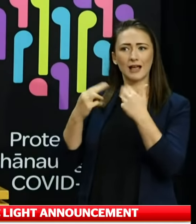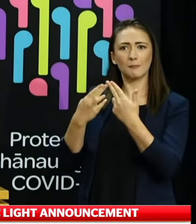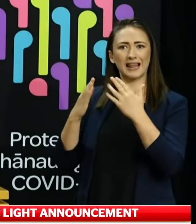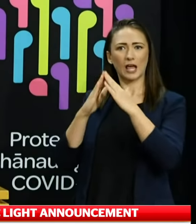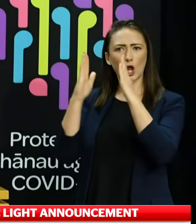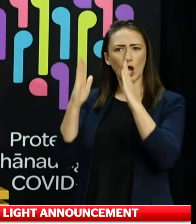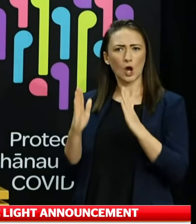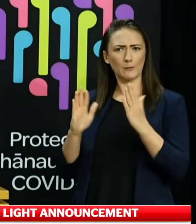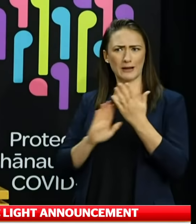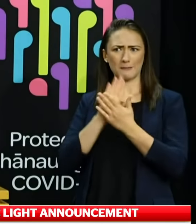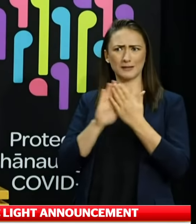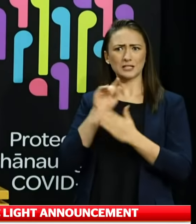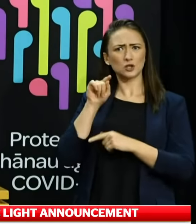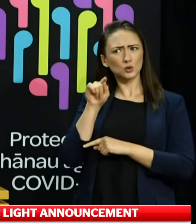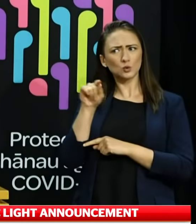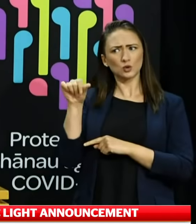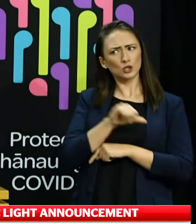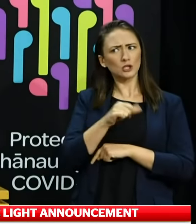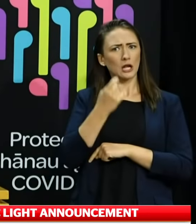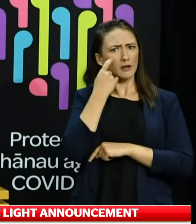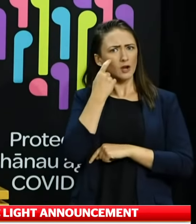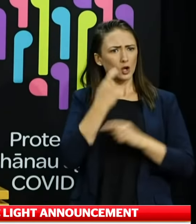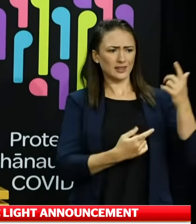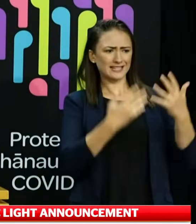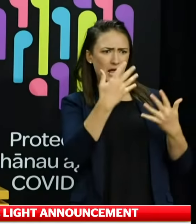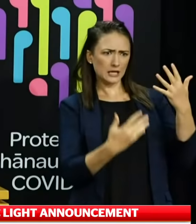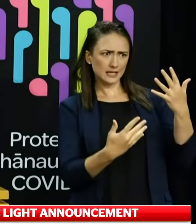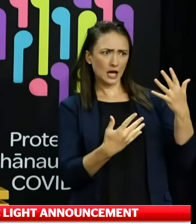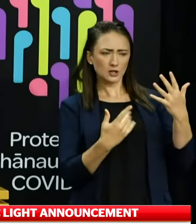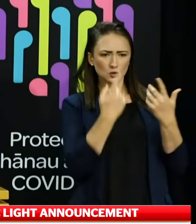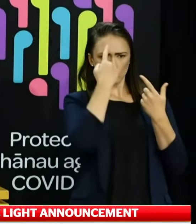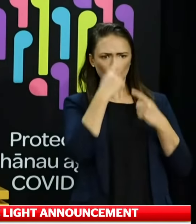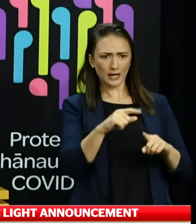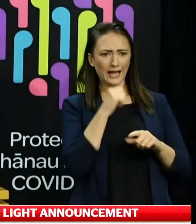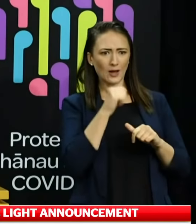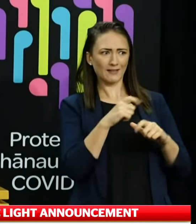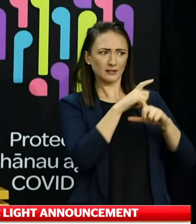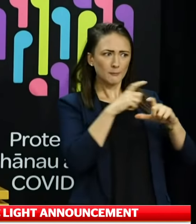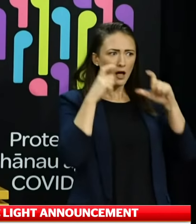decisions, for example, about whether they're warranted or not? We don't collect through